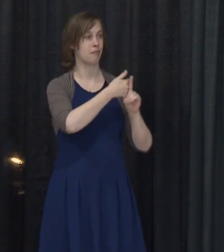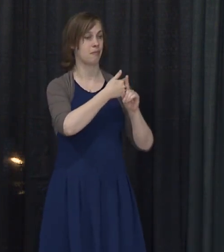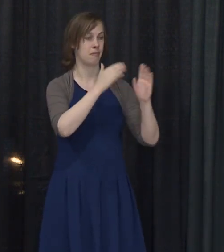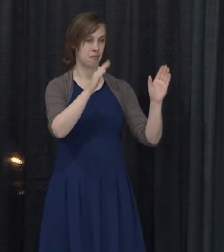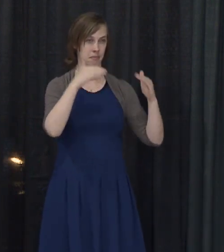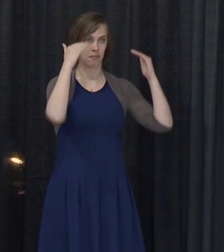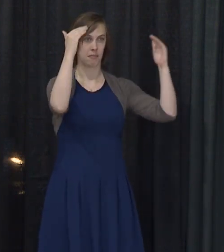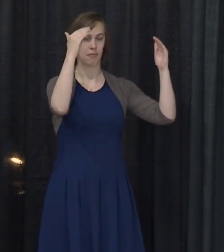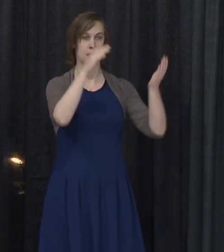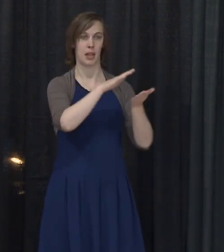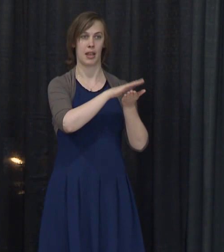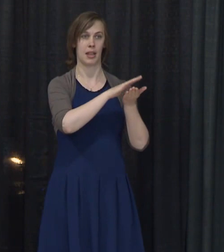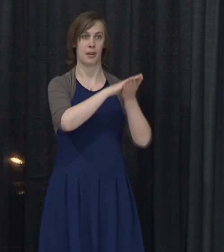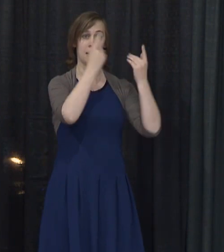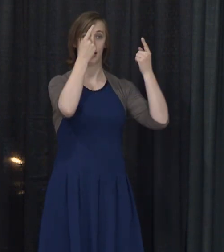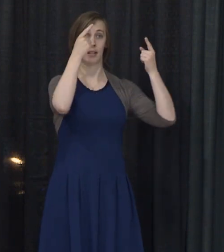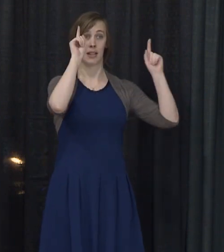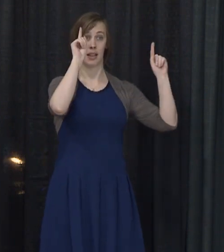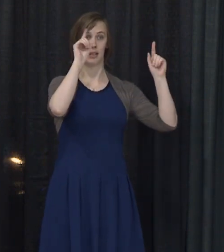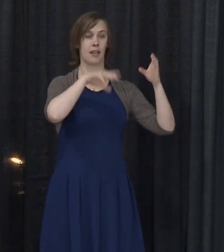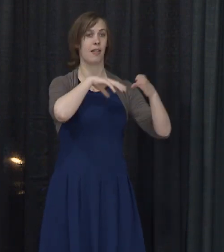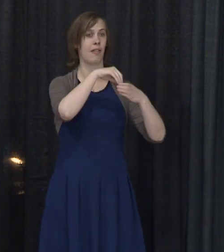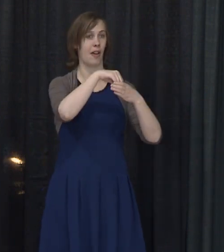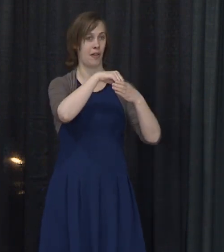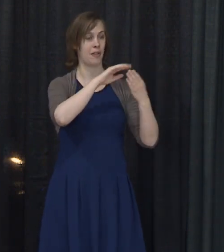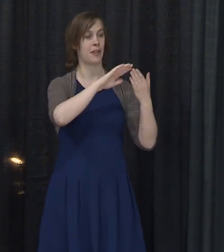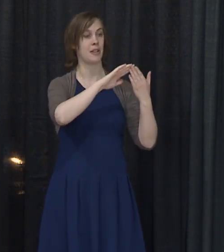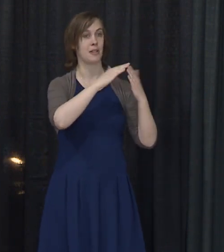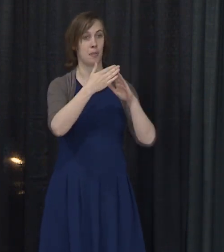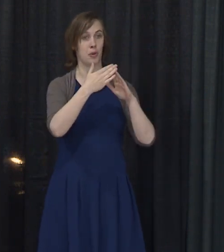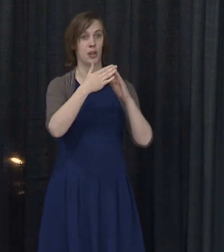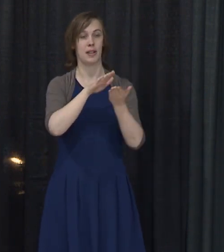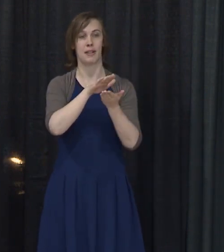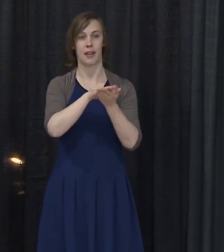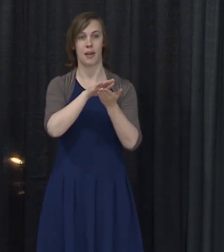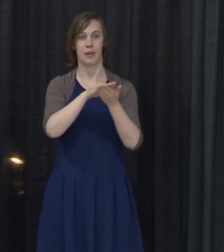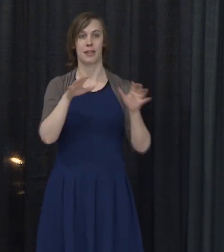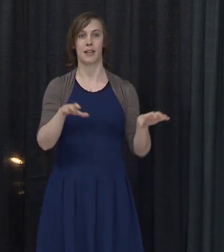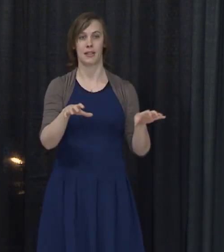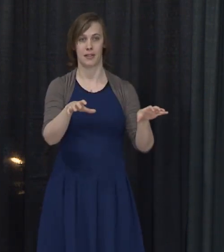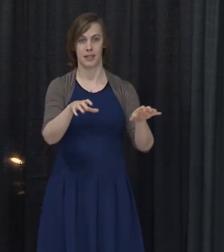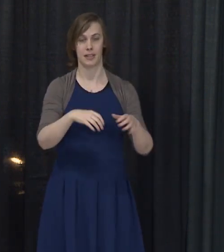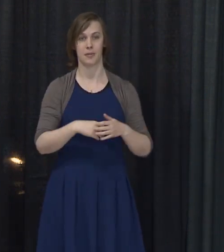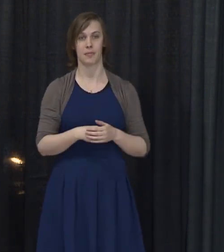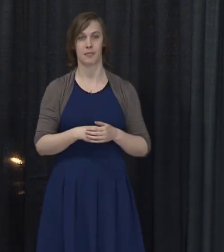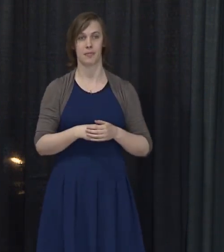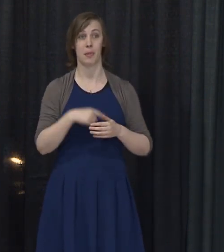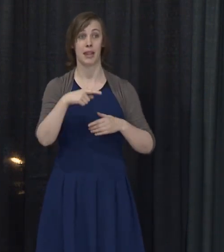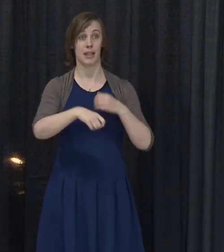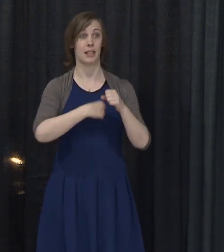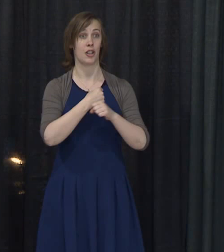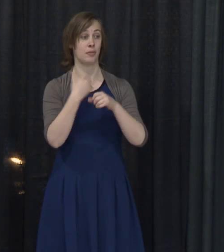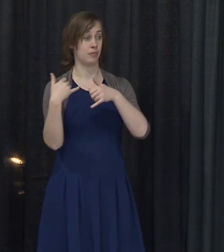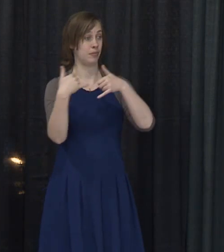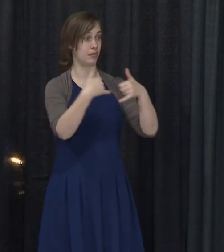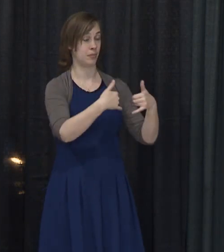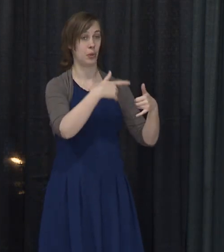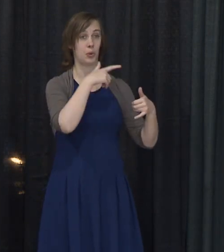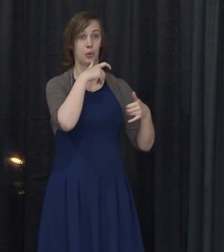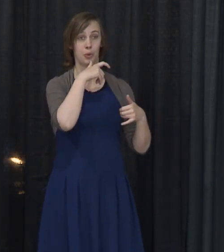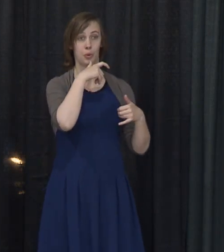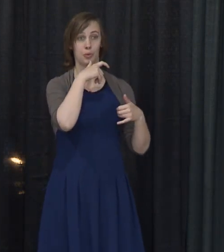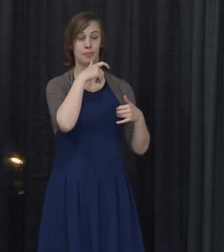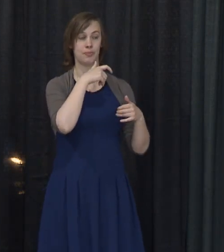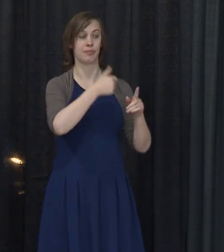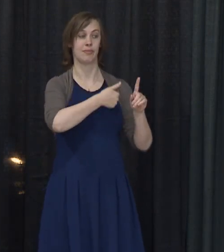academic achievement and contributed to campus and community activities. This year's recipient of the Board of Governors Award,